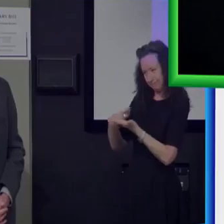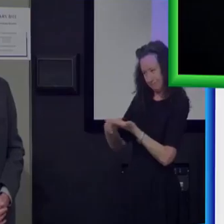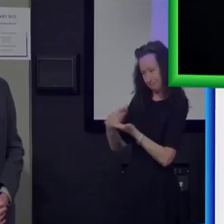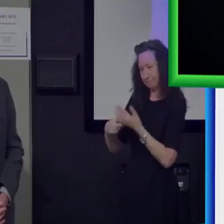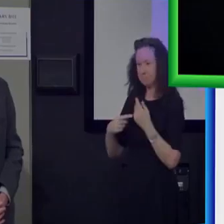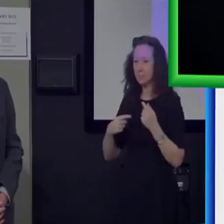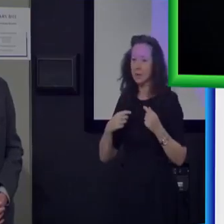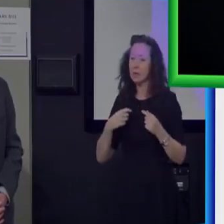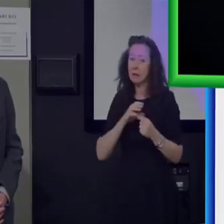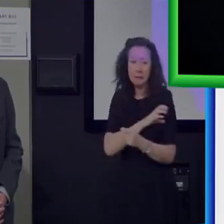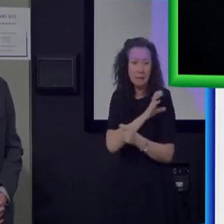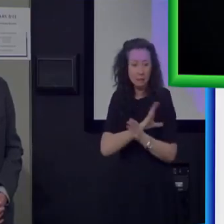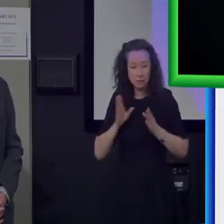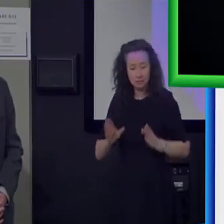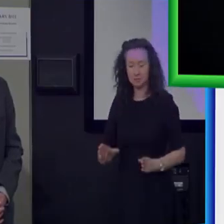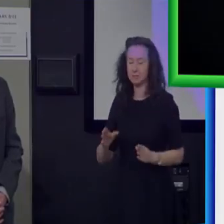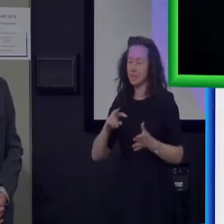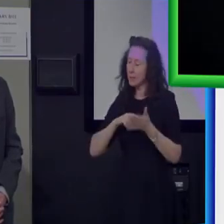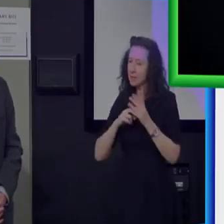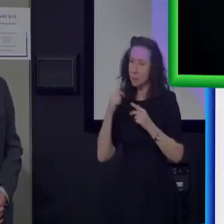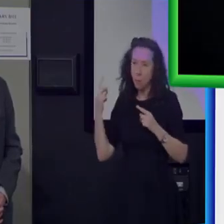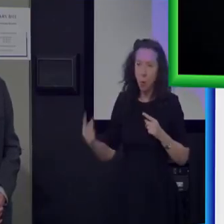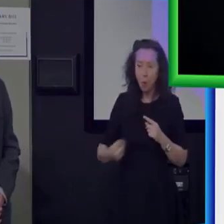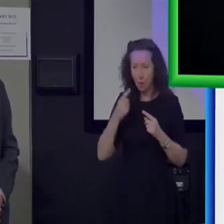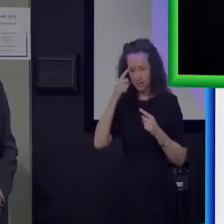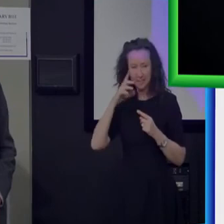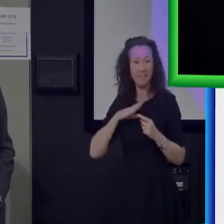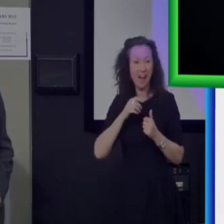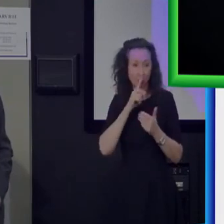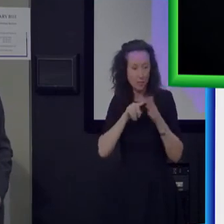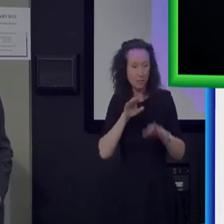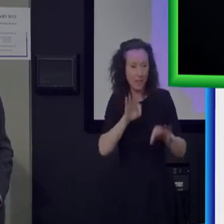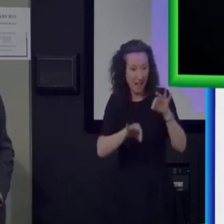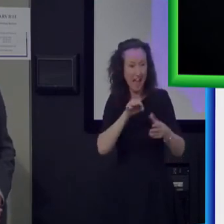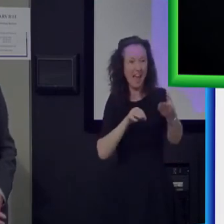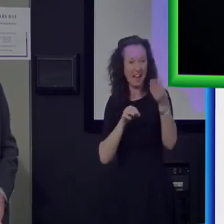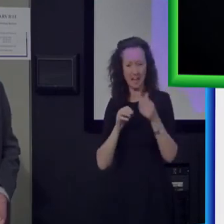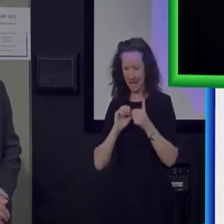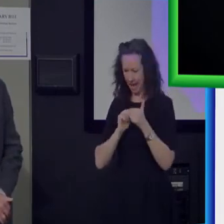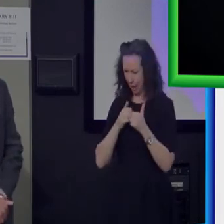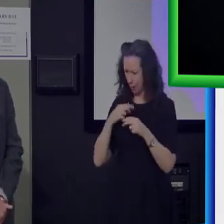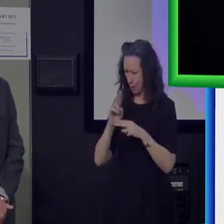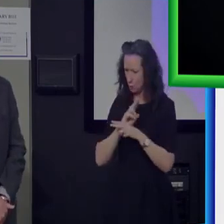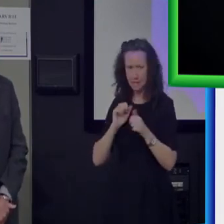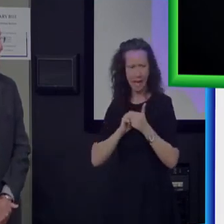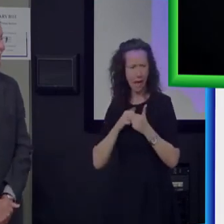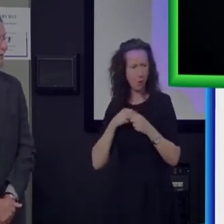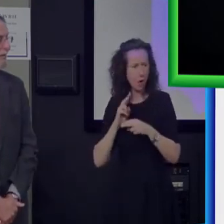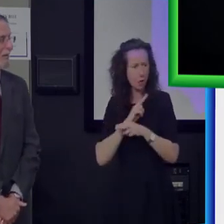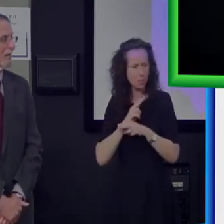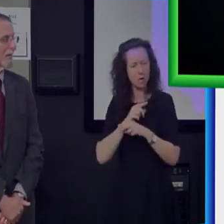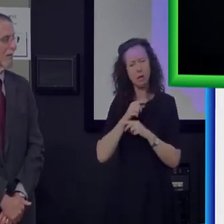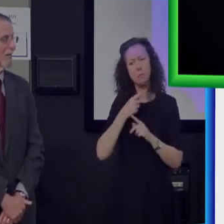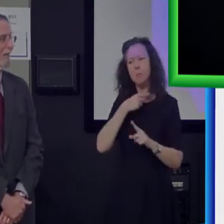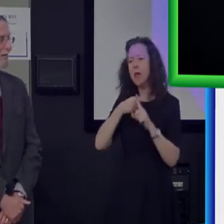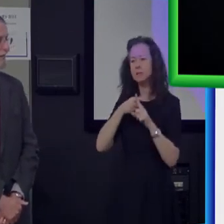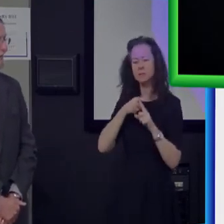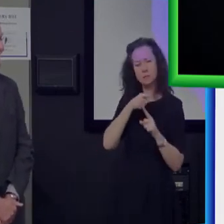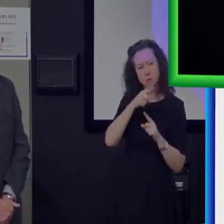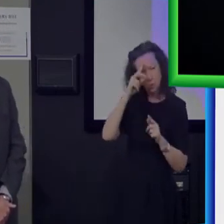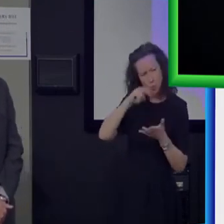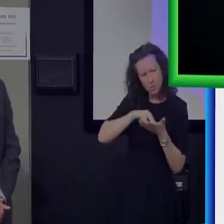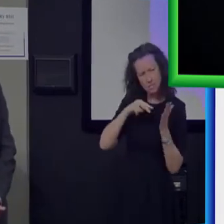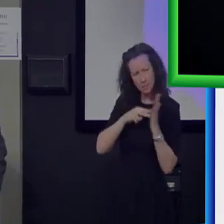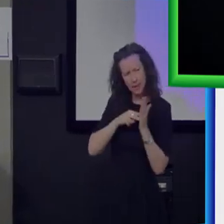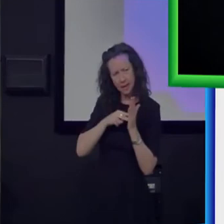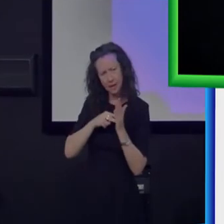we're constantly thinking about how do we use it, but also what does it mean? Why are we using